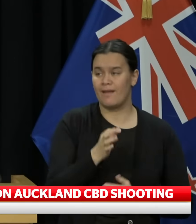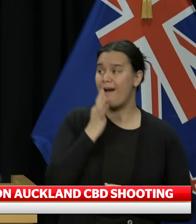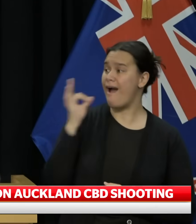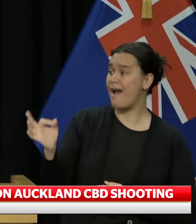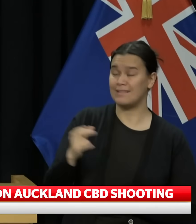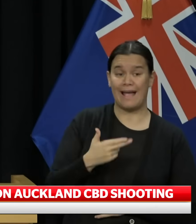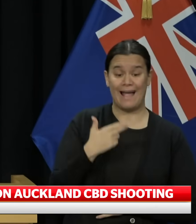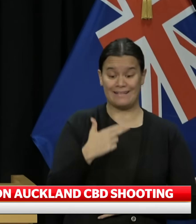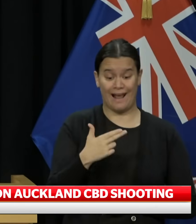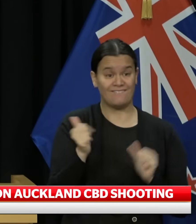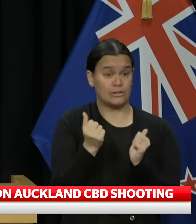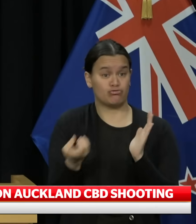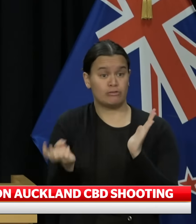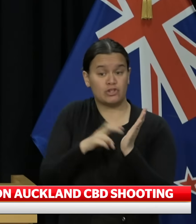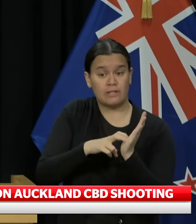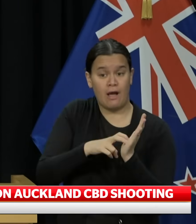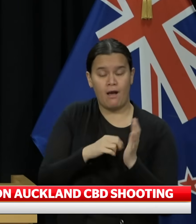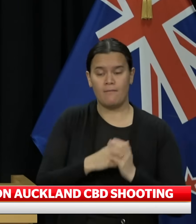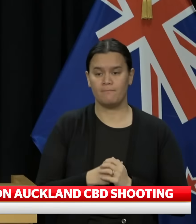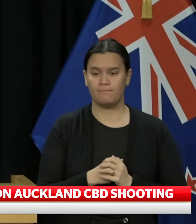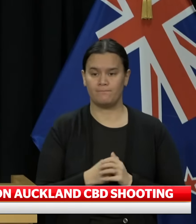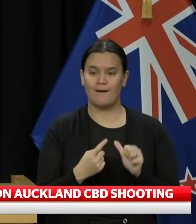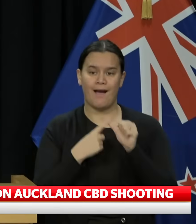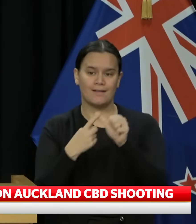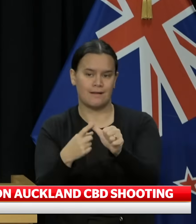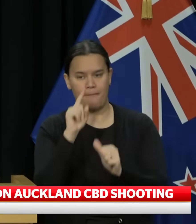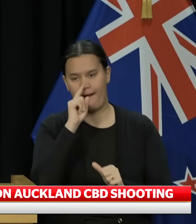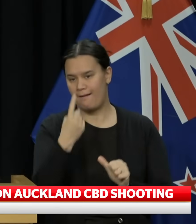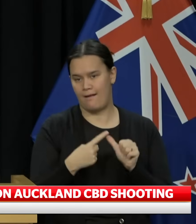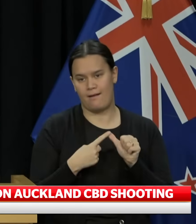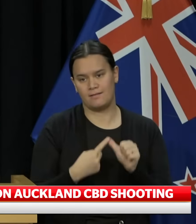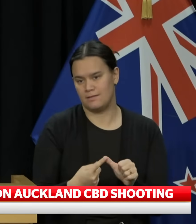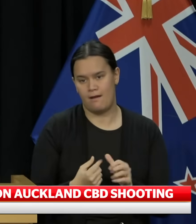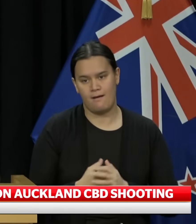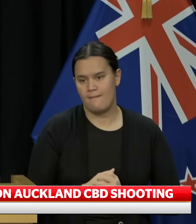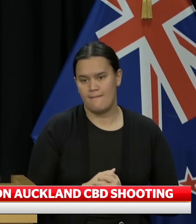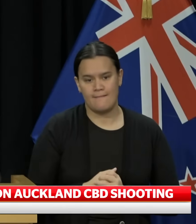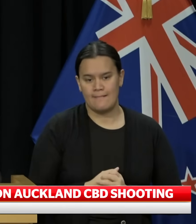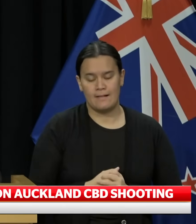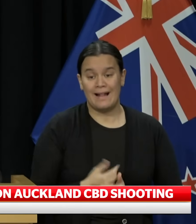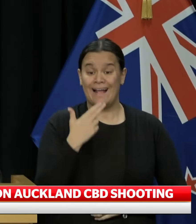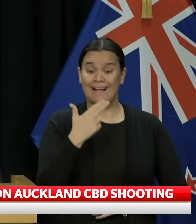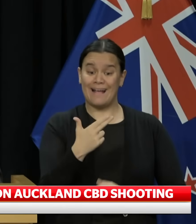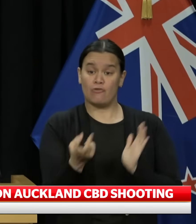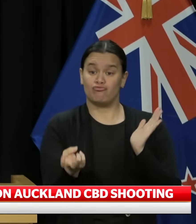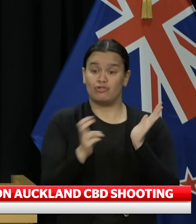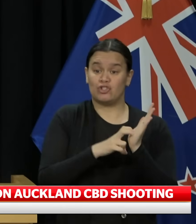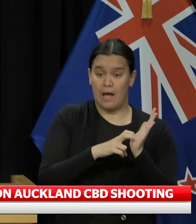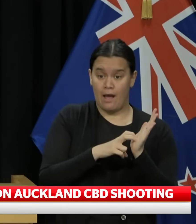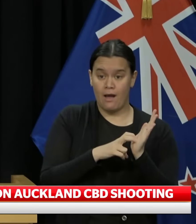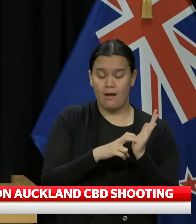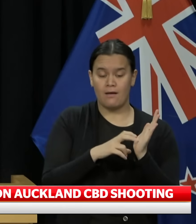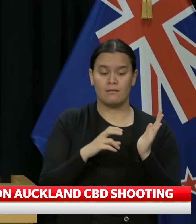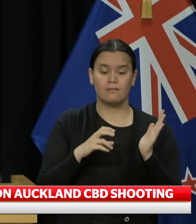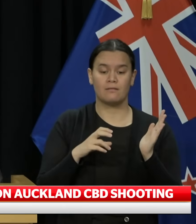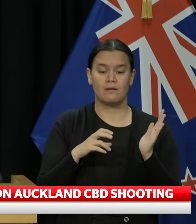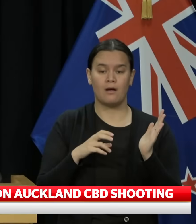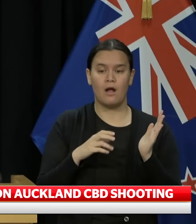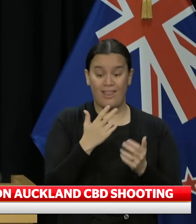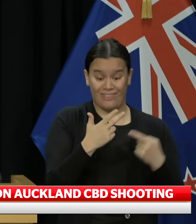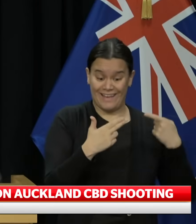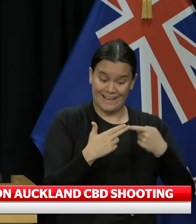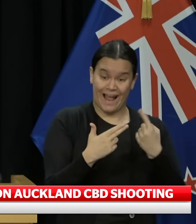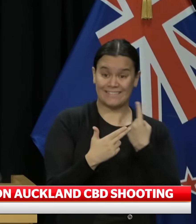I'm not in a position to be. Obviously, at the moment, the regime is not for gun licensing; it is for the individual to have a license,